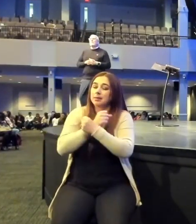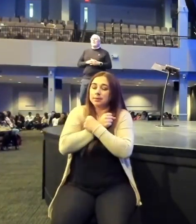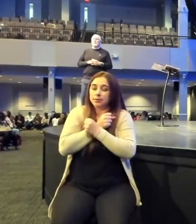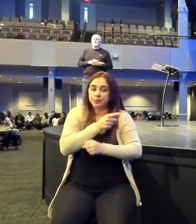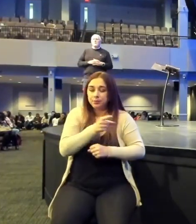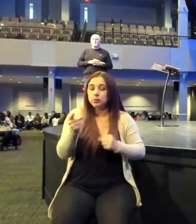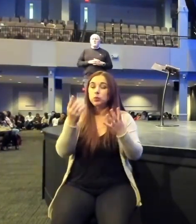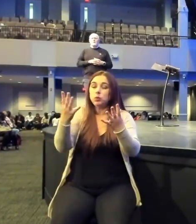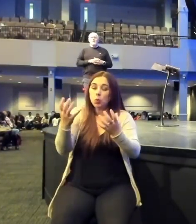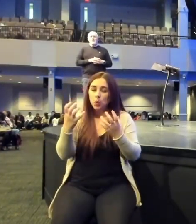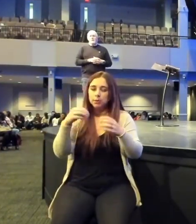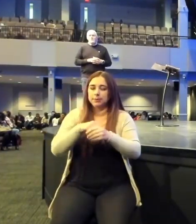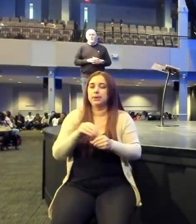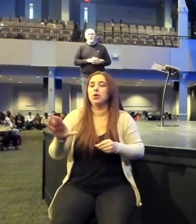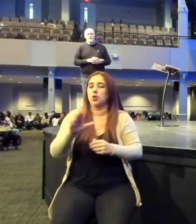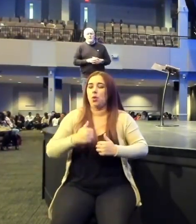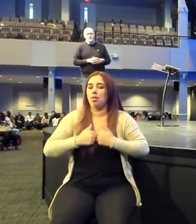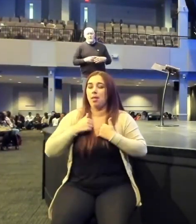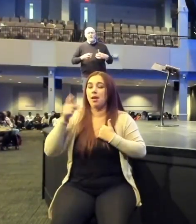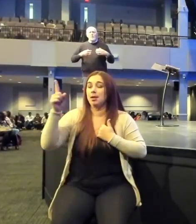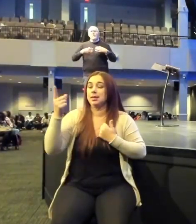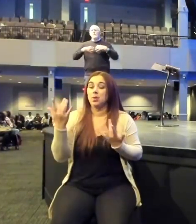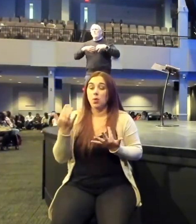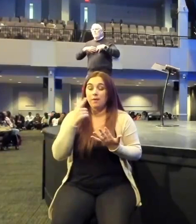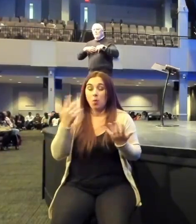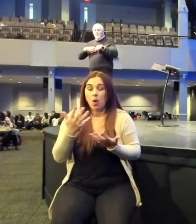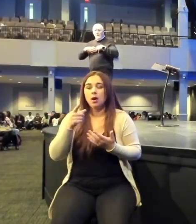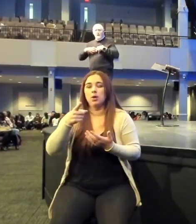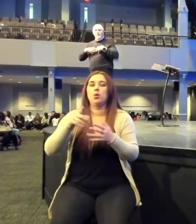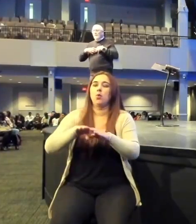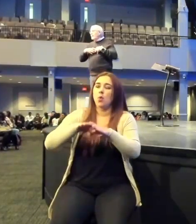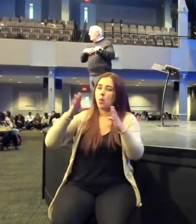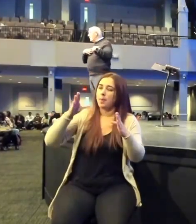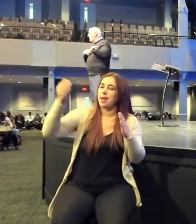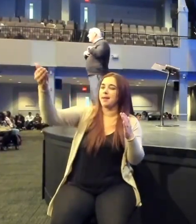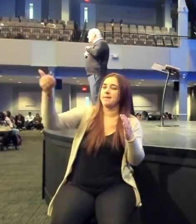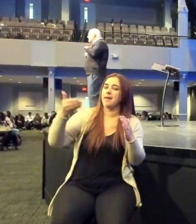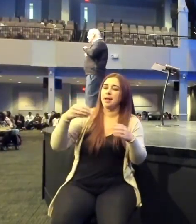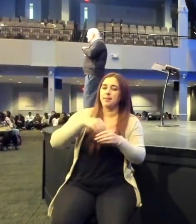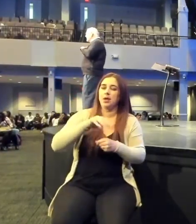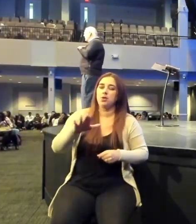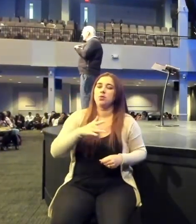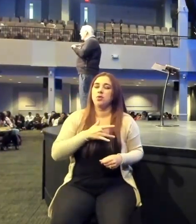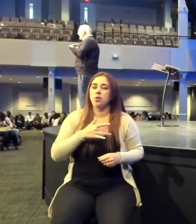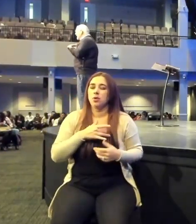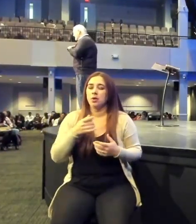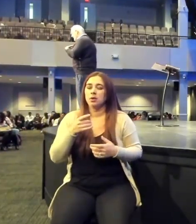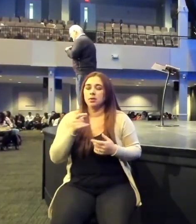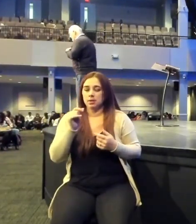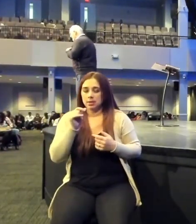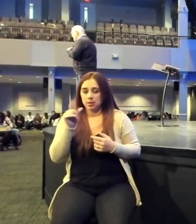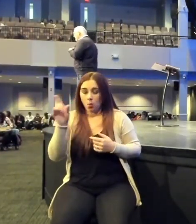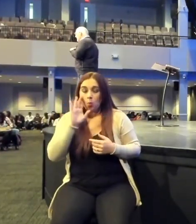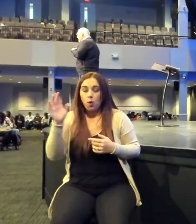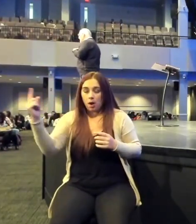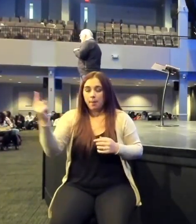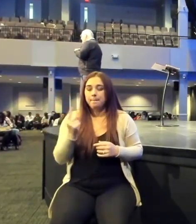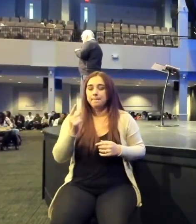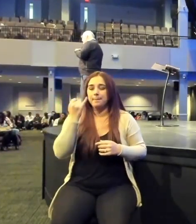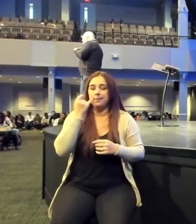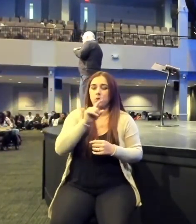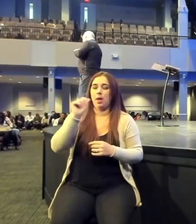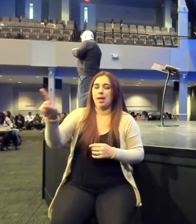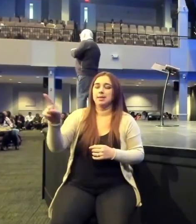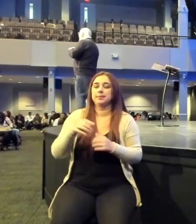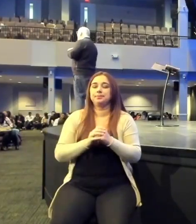come into your life. And all he's waiting on is for you to open the door and invite him in. He'll come in today if you'll ask him in.